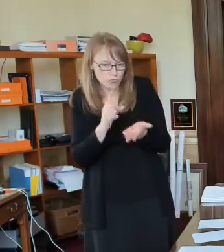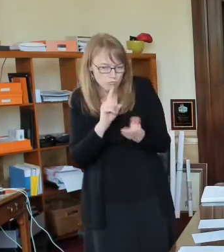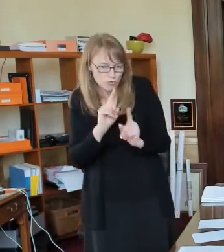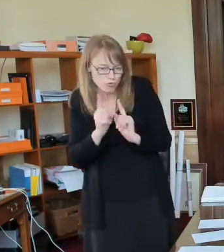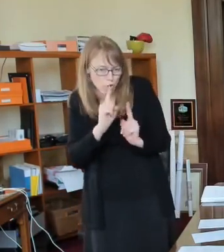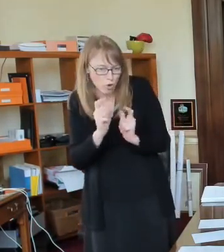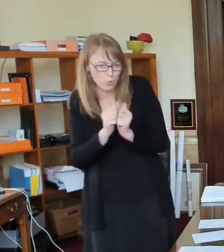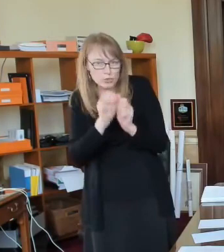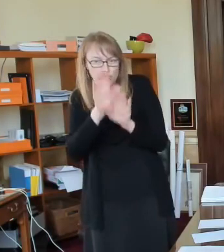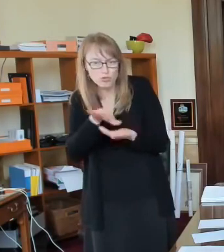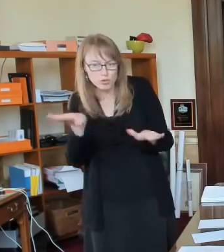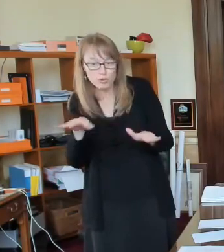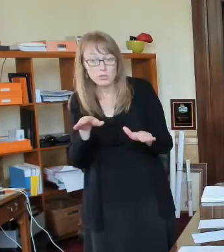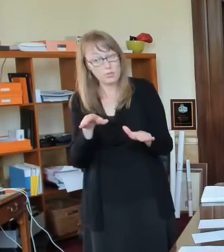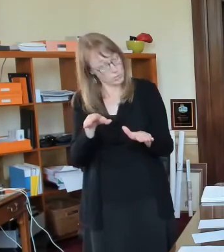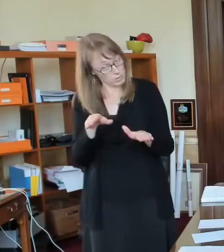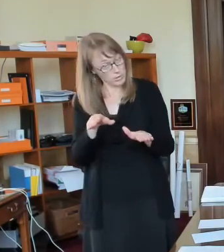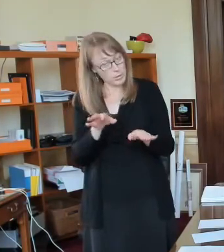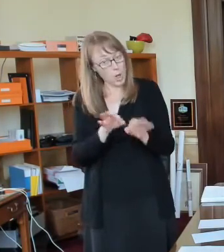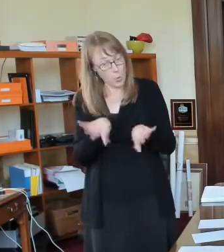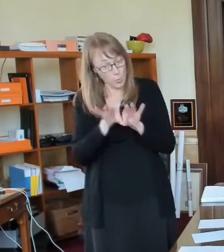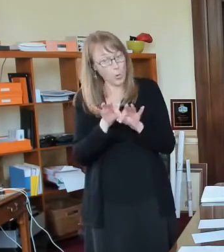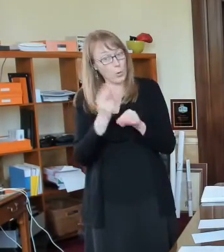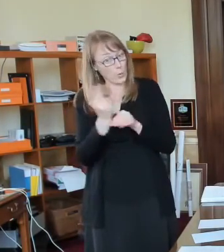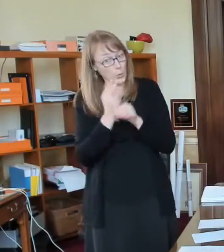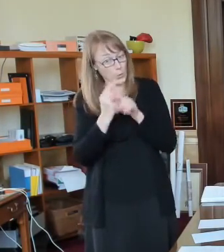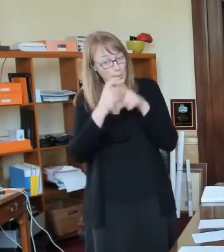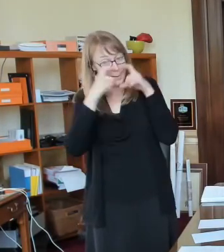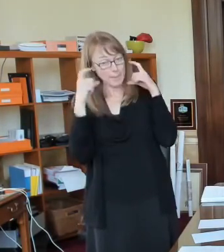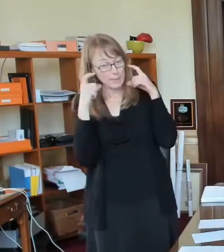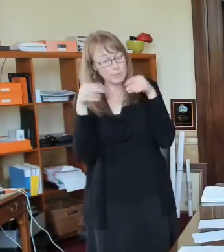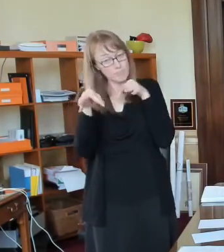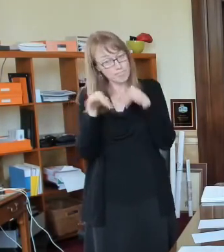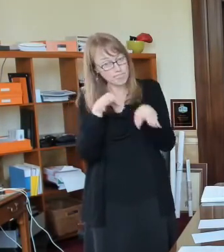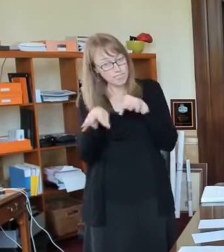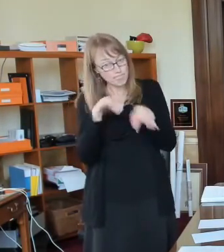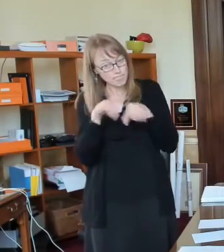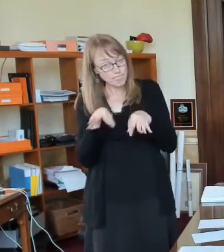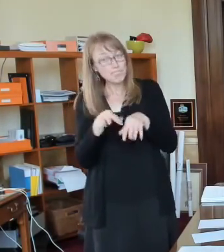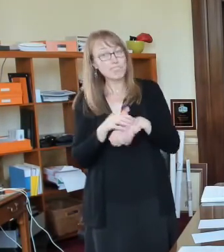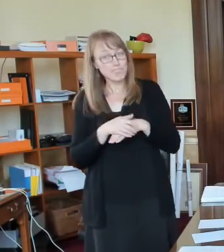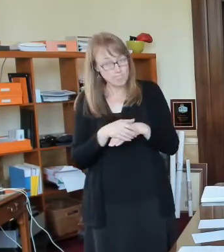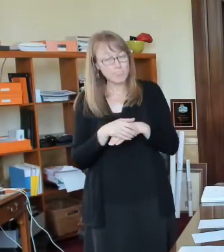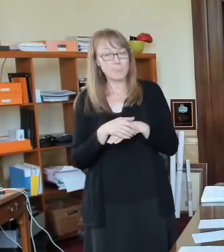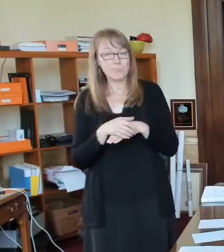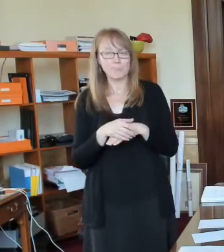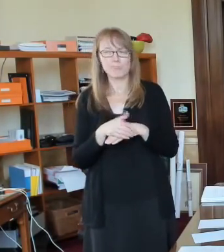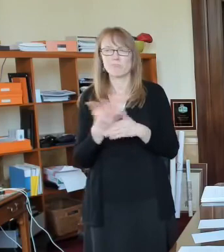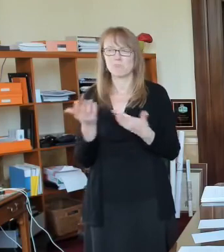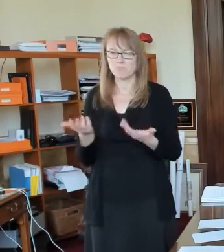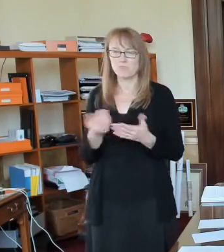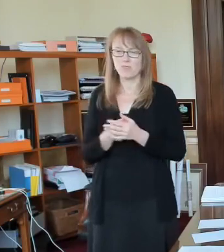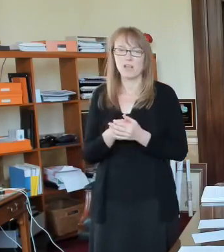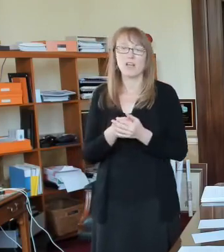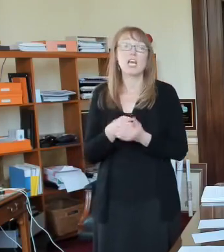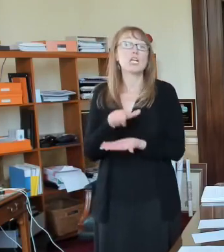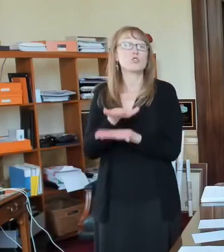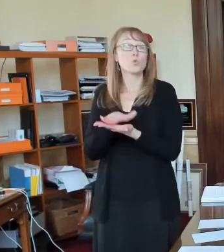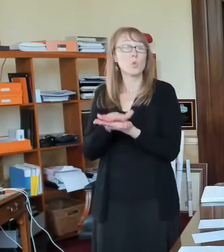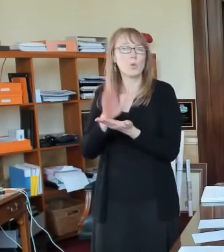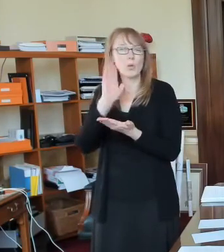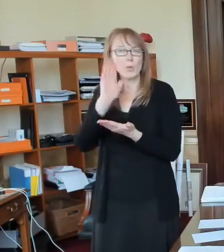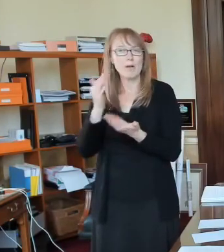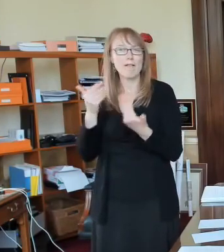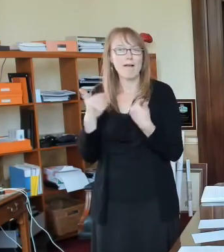and keeping their mask on. Smaller groups, that sort of thing. So you'll be hearing more on that because, as I said, here we are on the 6th